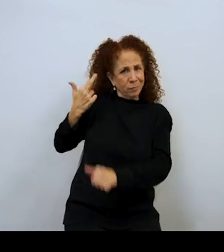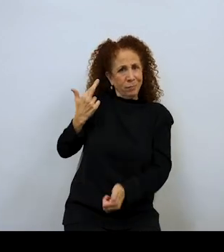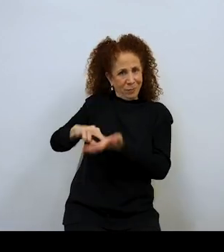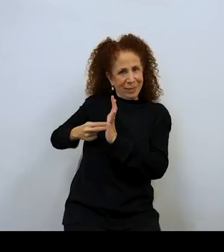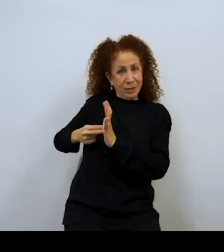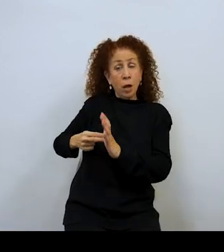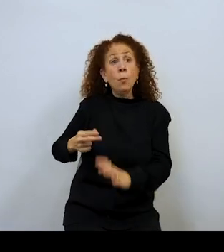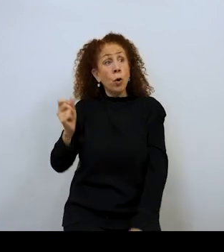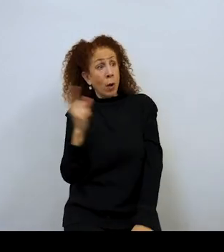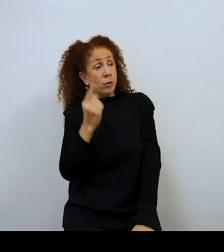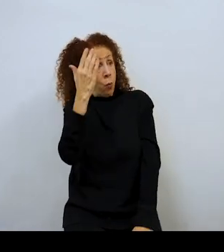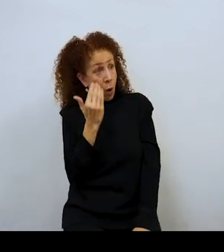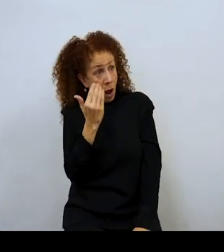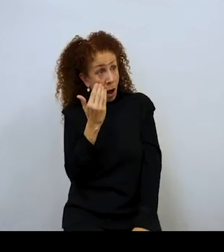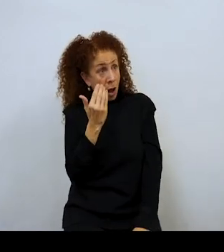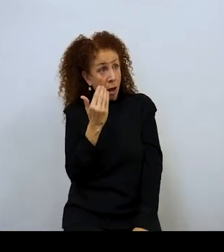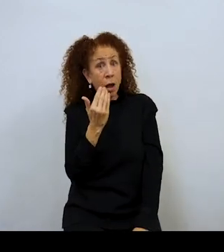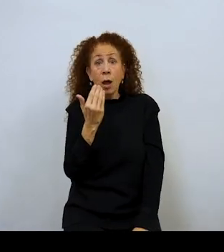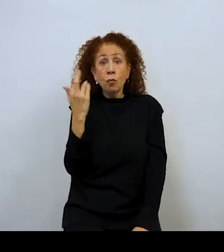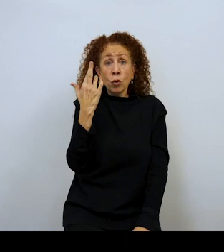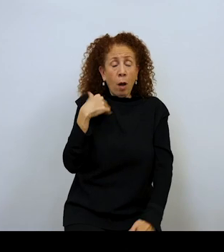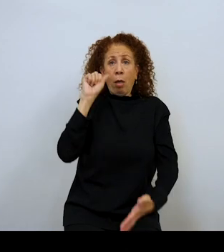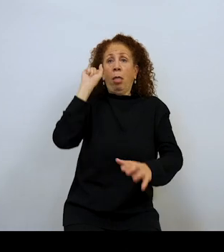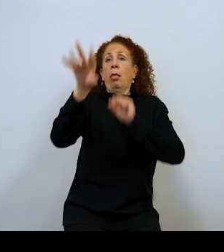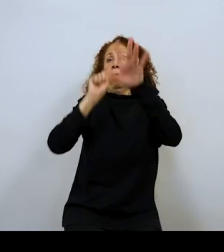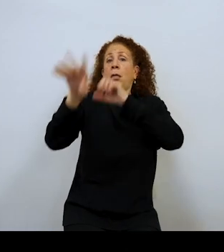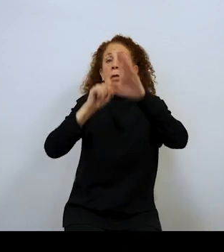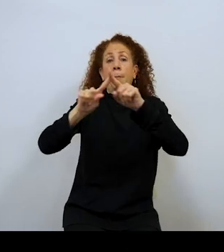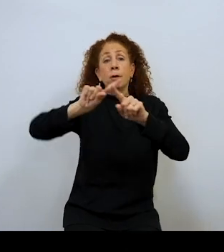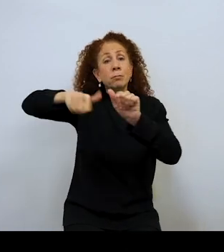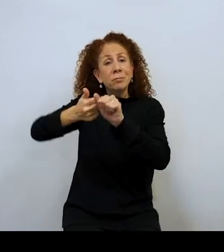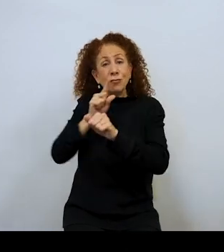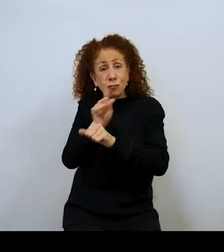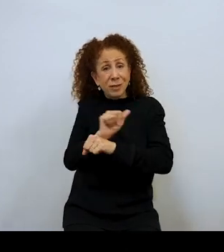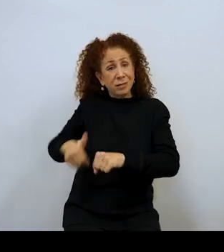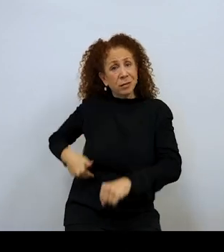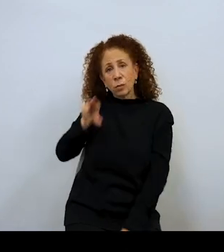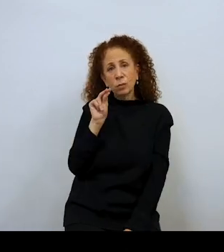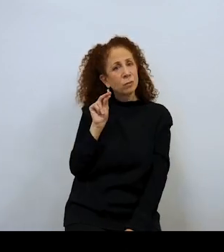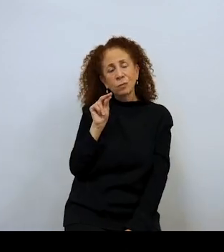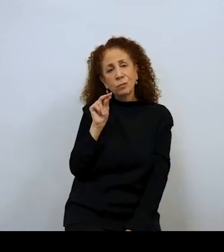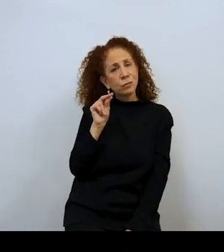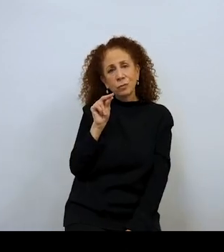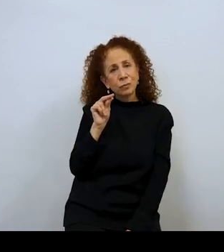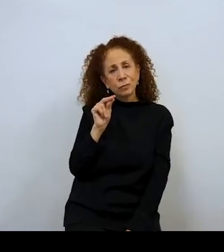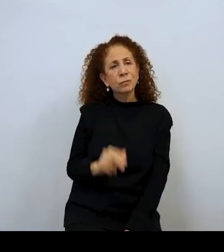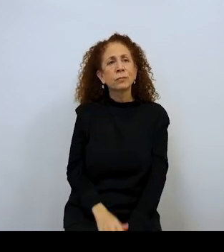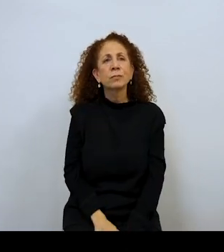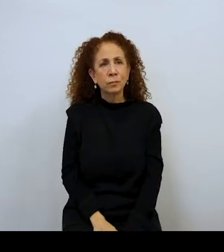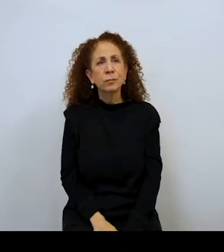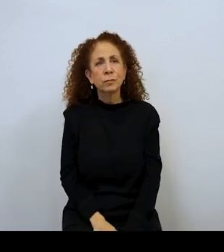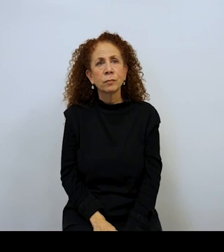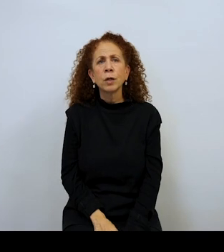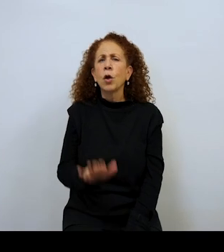when she's asked, why are you doing this? She gives this reason, that reason, this other mm-hmm. reason. But it's just because it's no. Yes. I really love the way that in